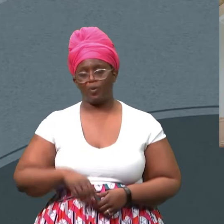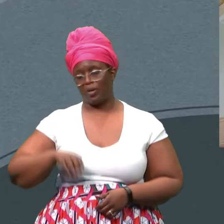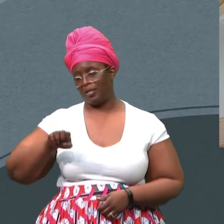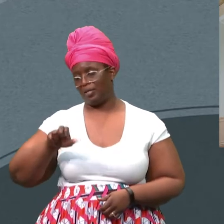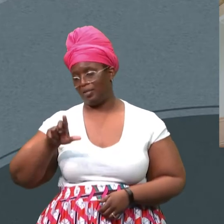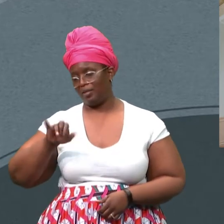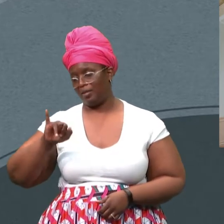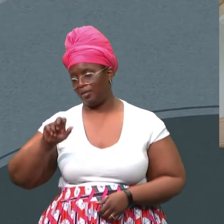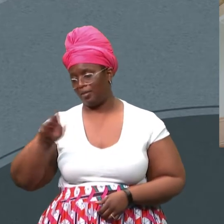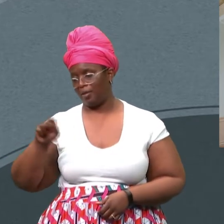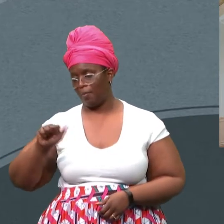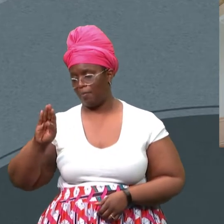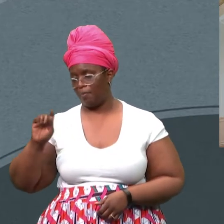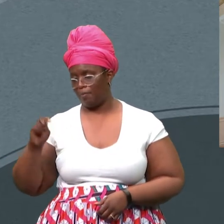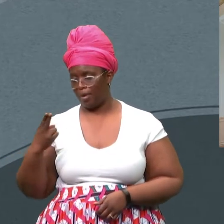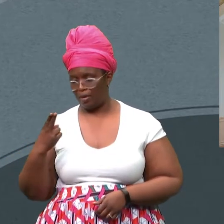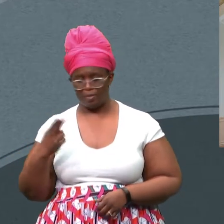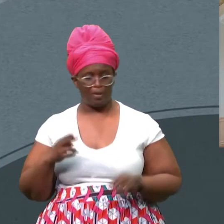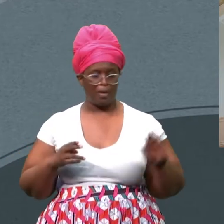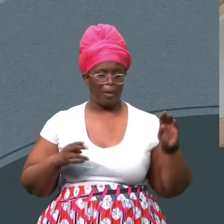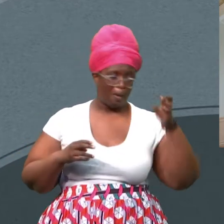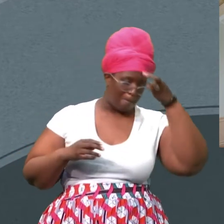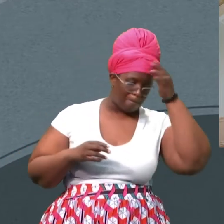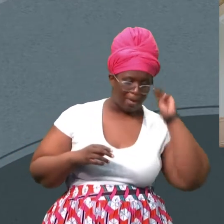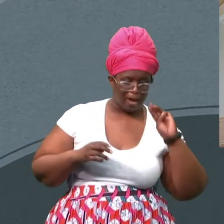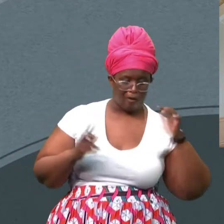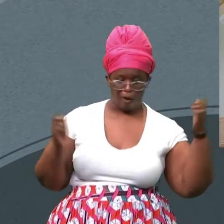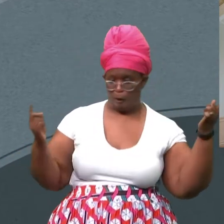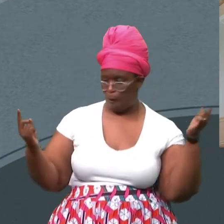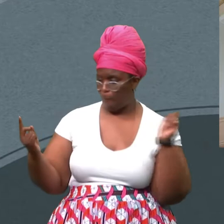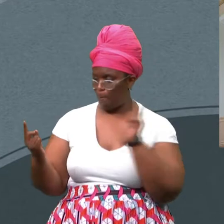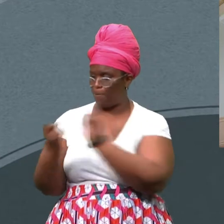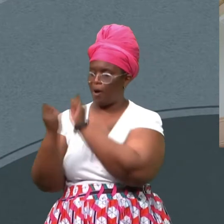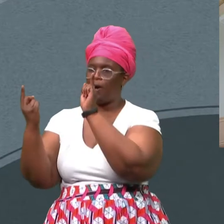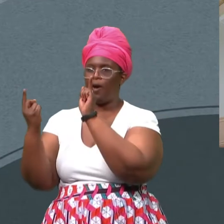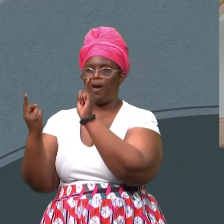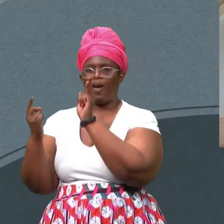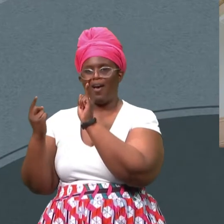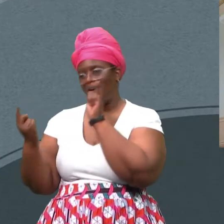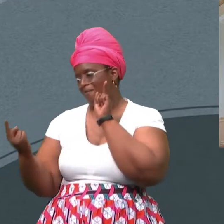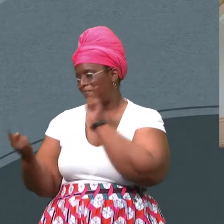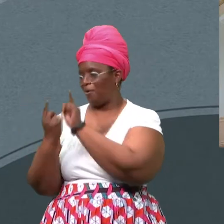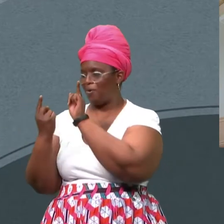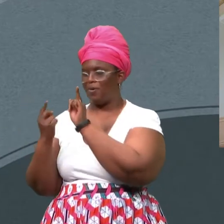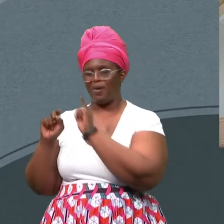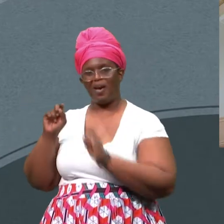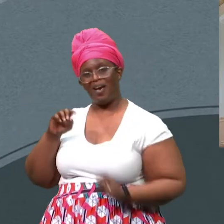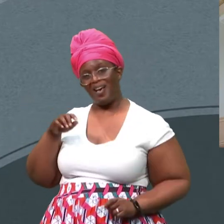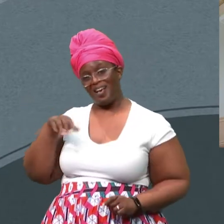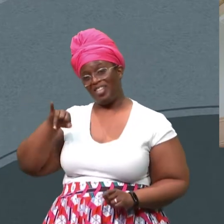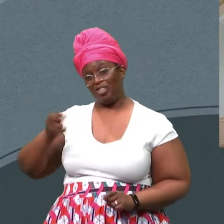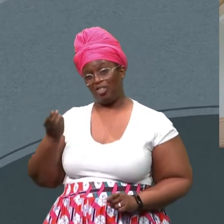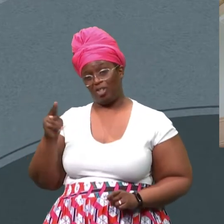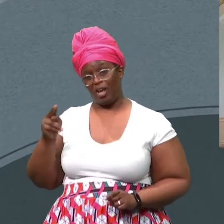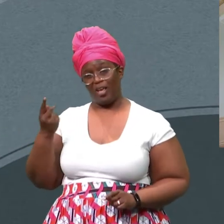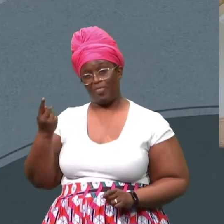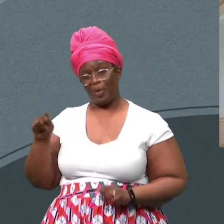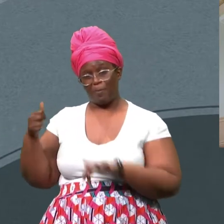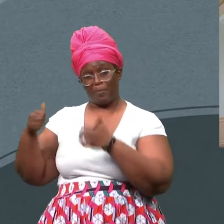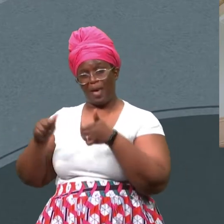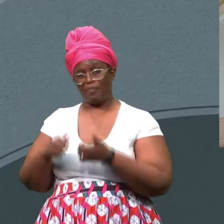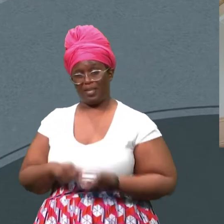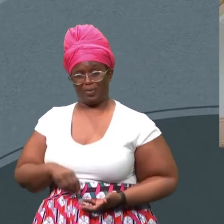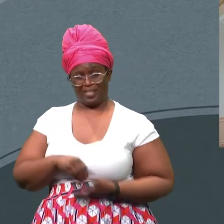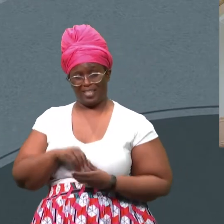Mary encountered one another, that literally it was a leaping inside of Elizabeth. And I want to encourage you